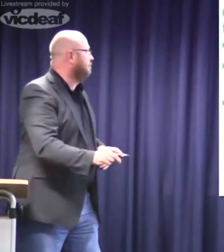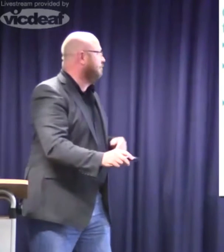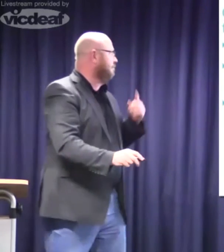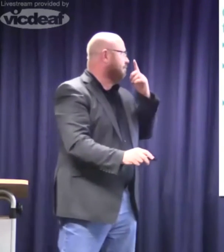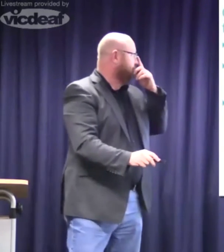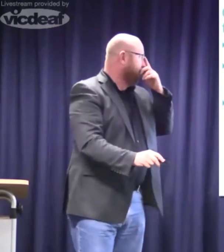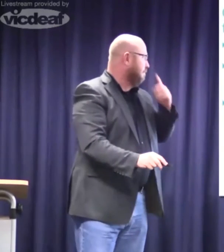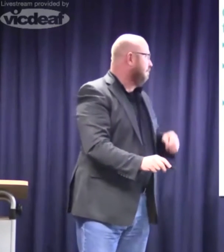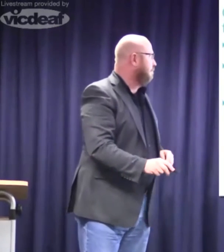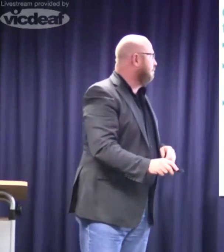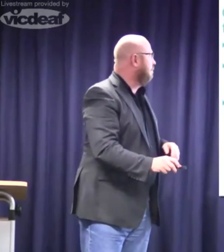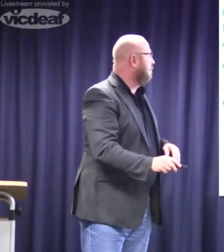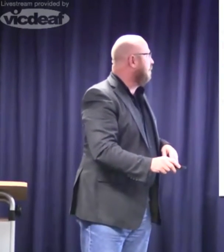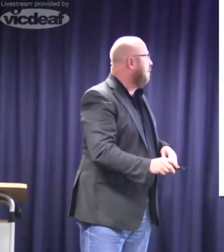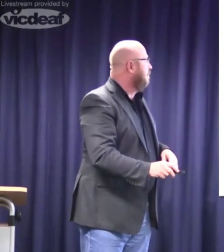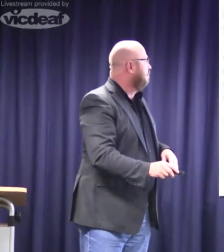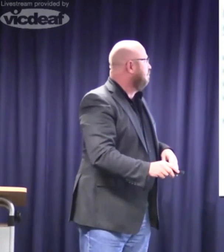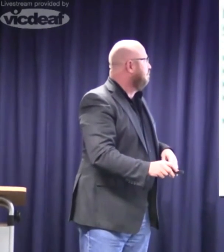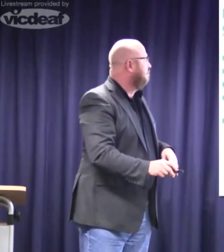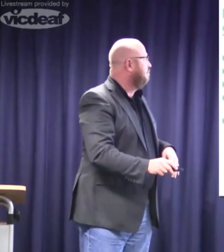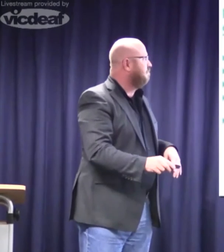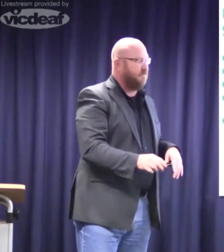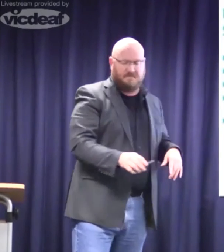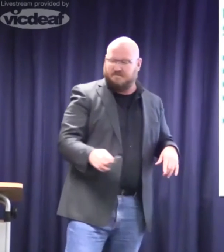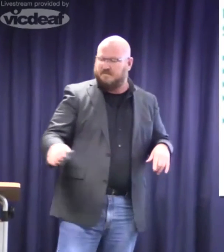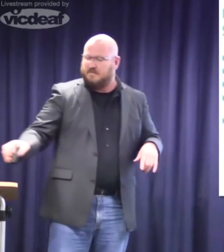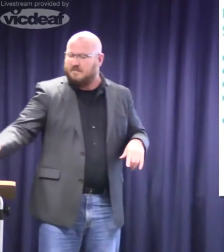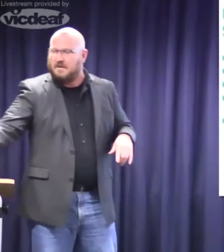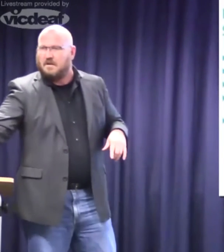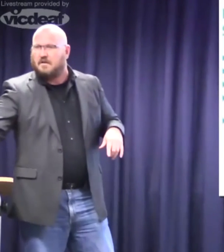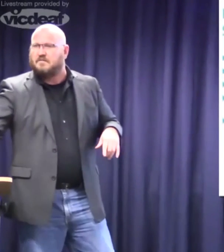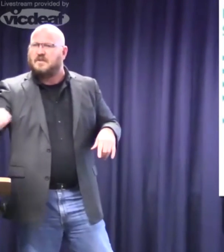NABS was established and people would rely on family members? It cannot happen.